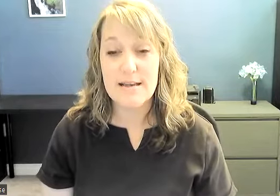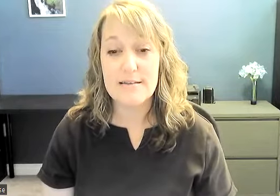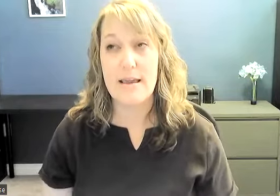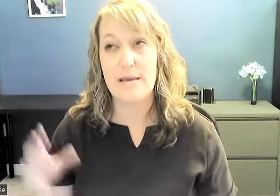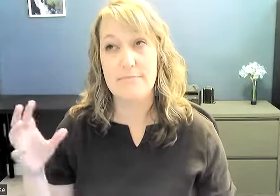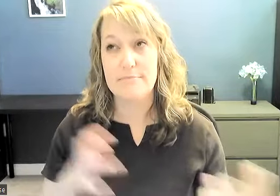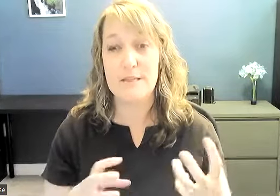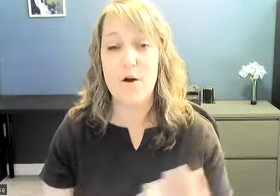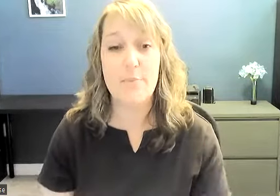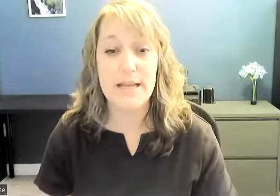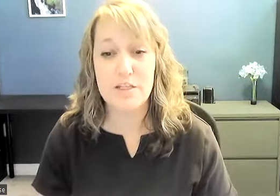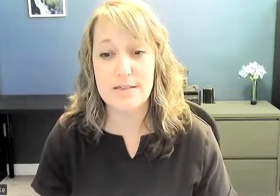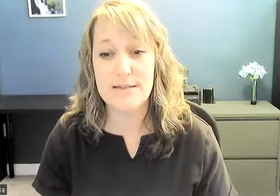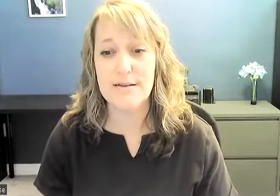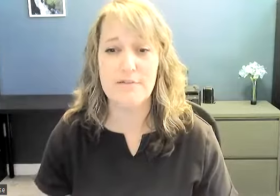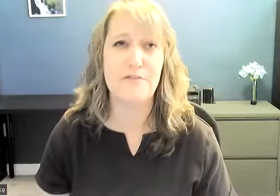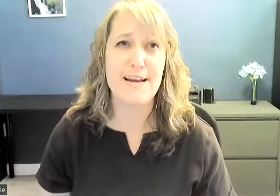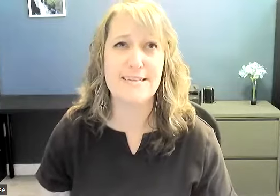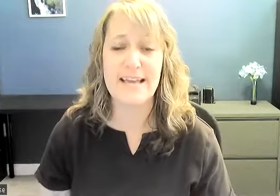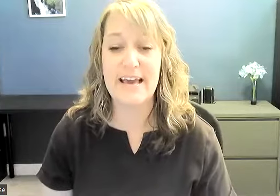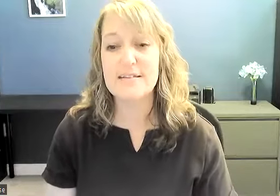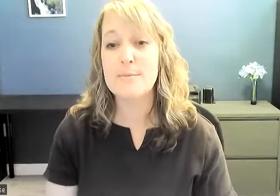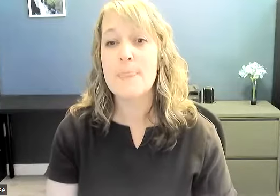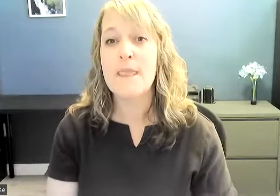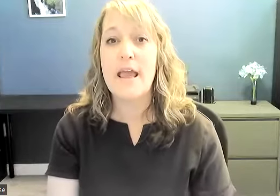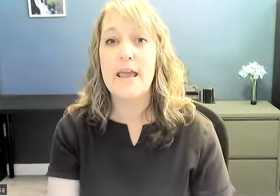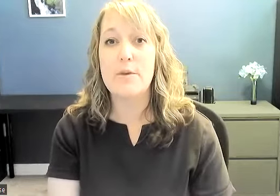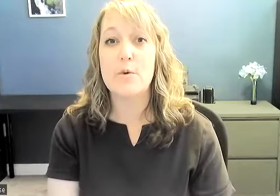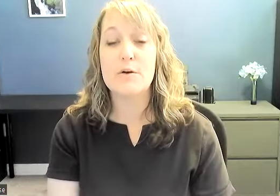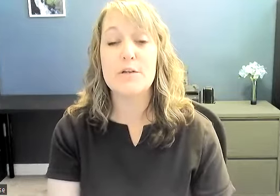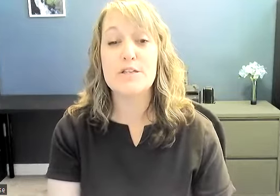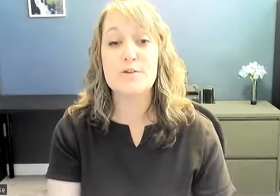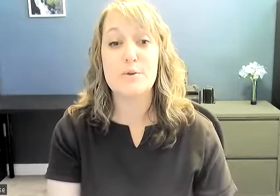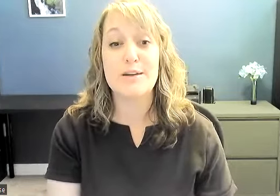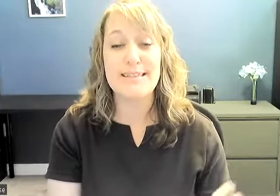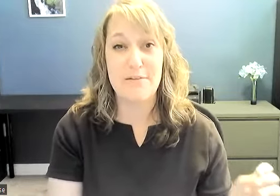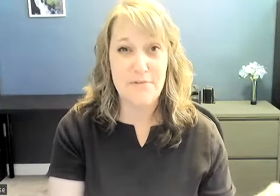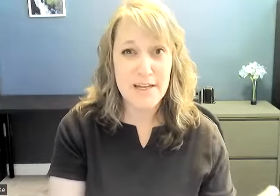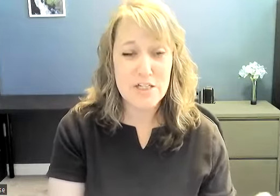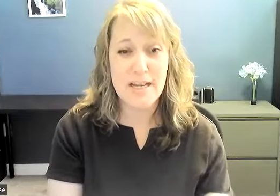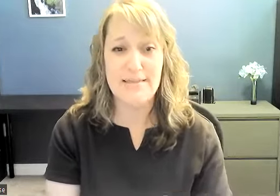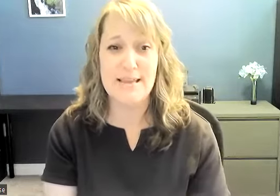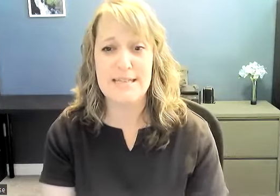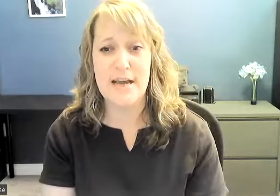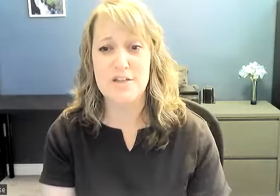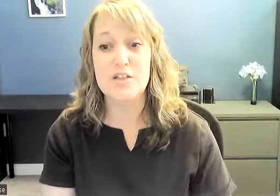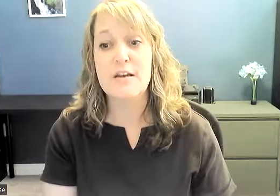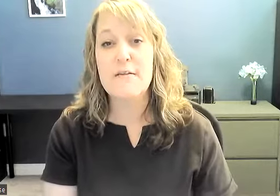is a combination. It's a phrase, I guess. And what we're going to do is we're going to assign finish and then touch.